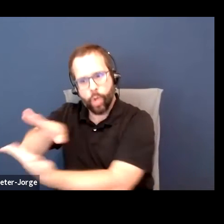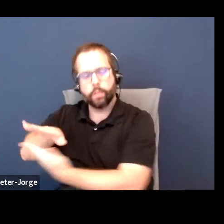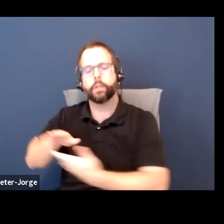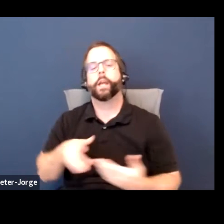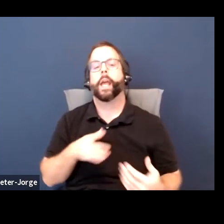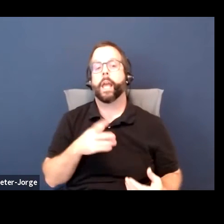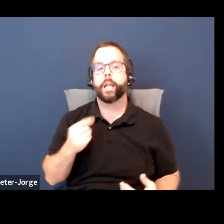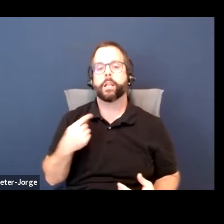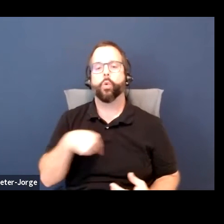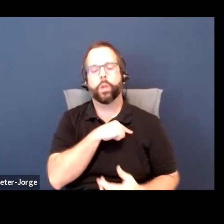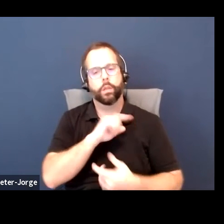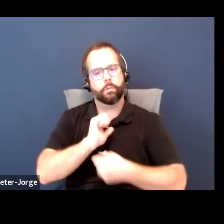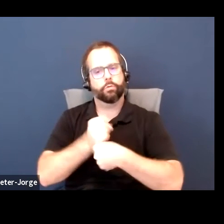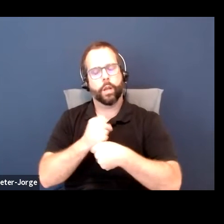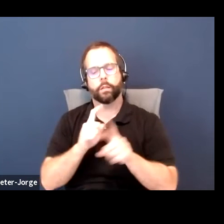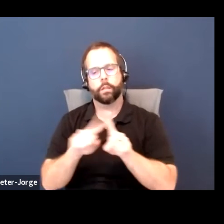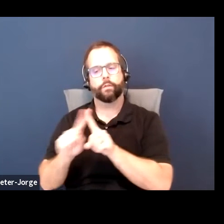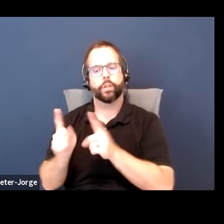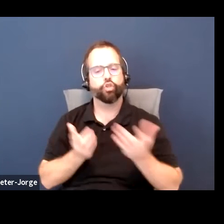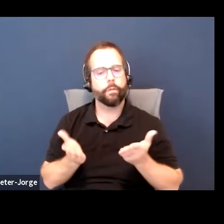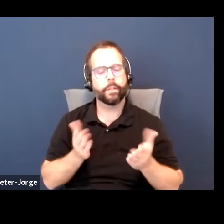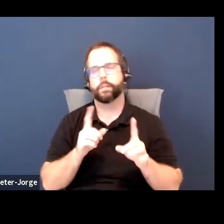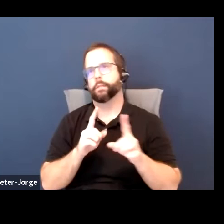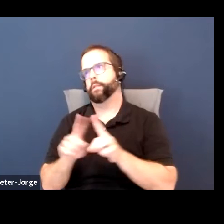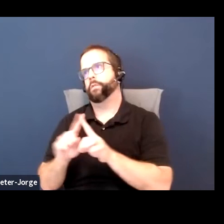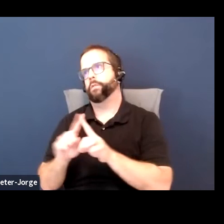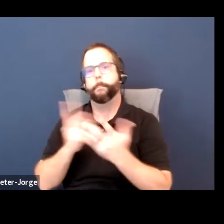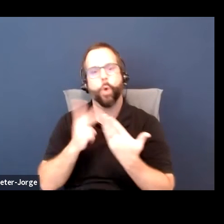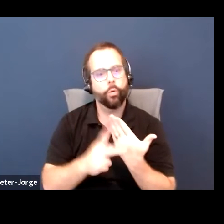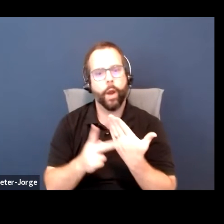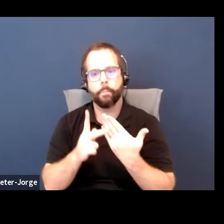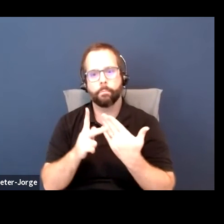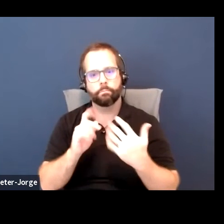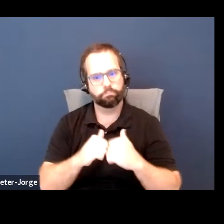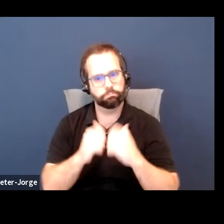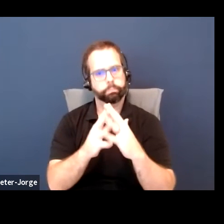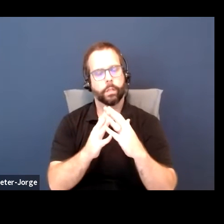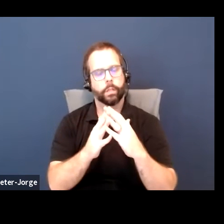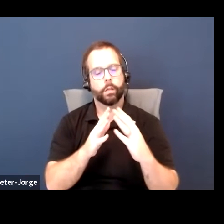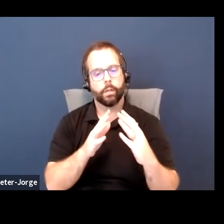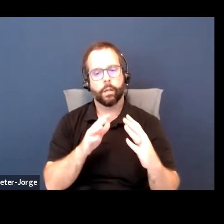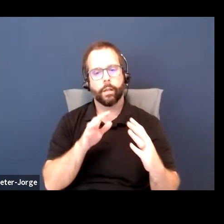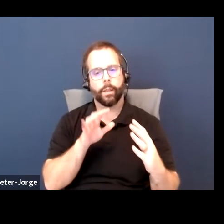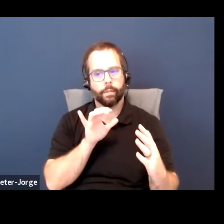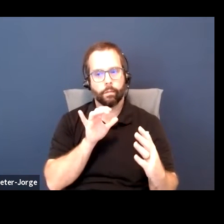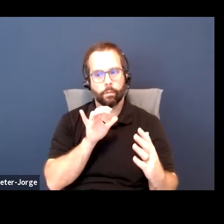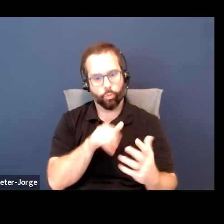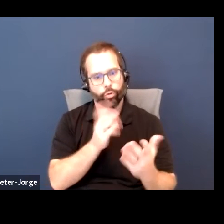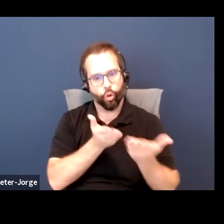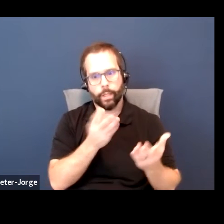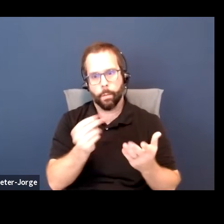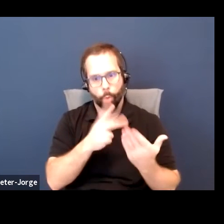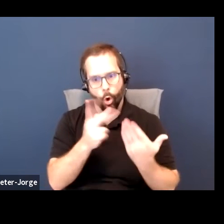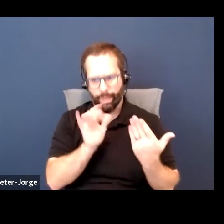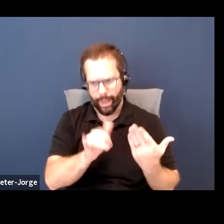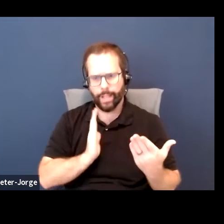create different services and programs that is at our core values, our core